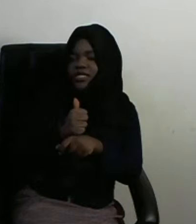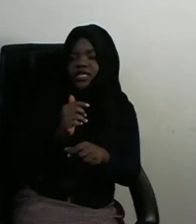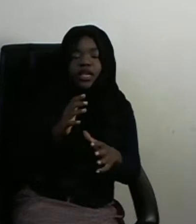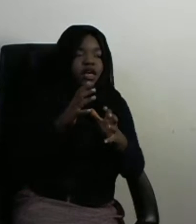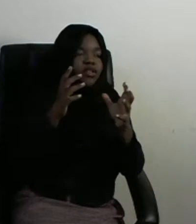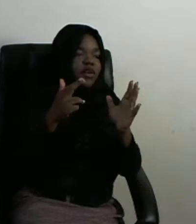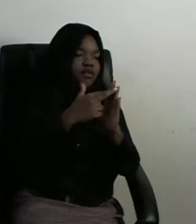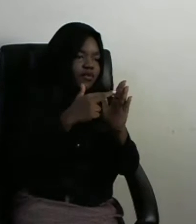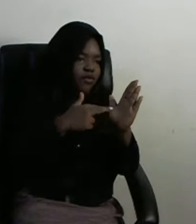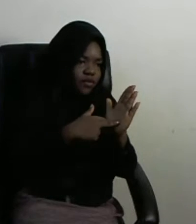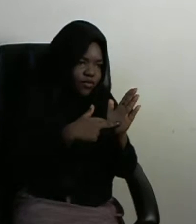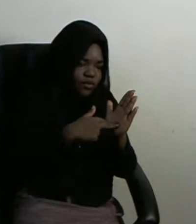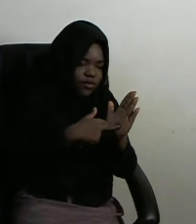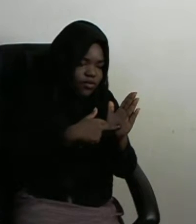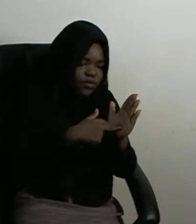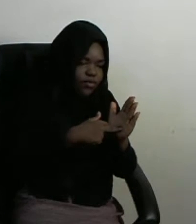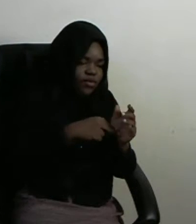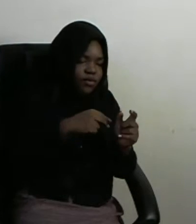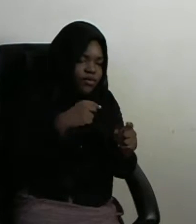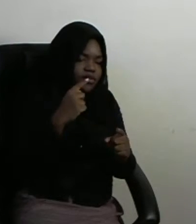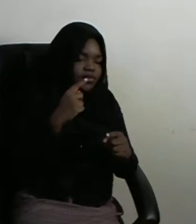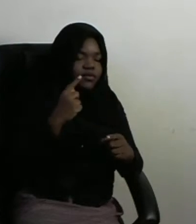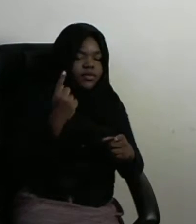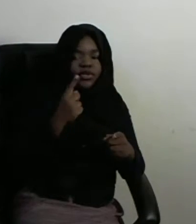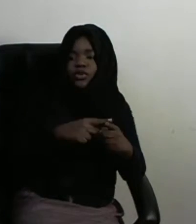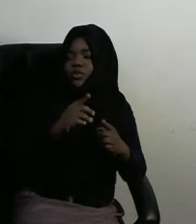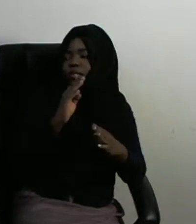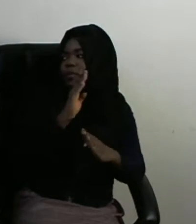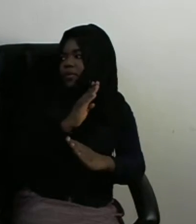of rules to prohibit